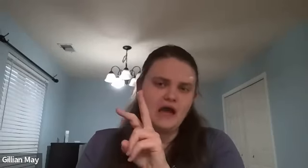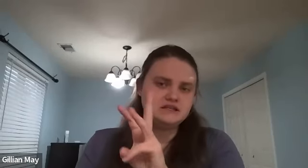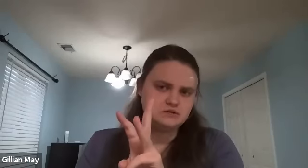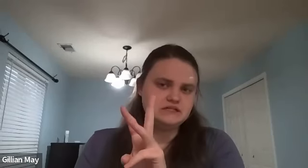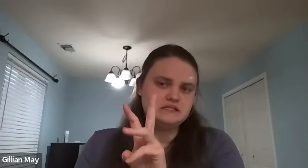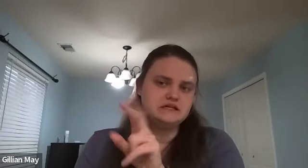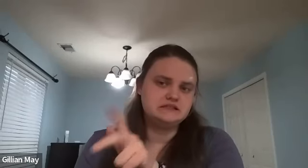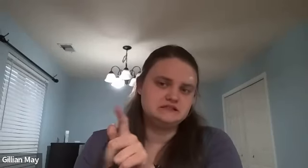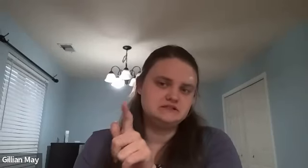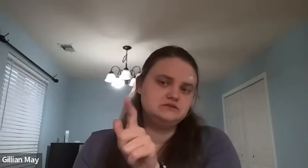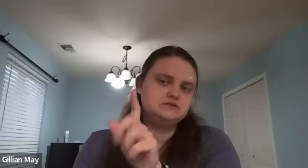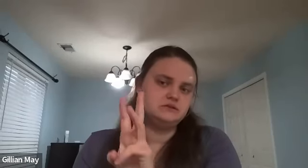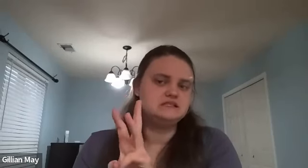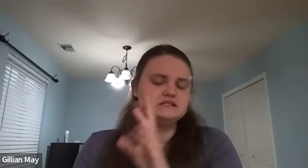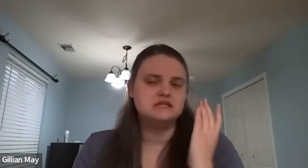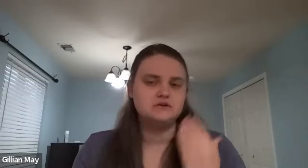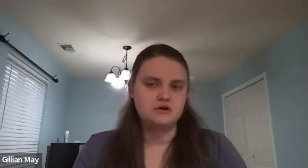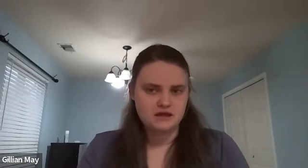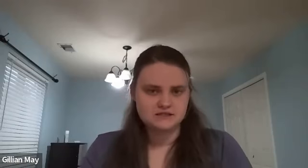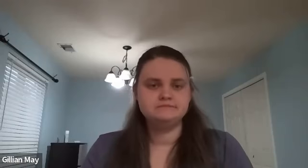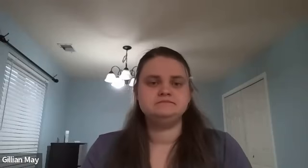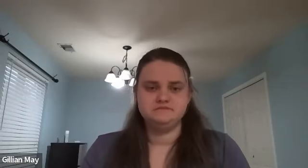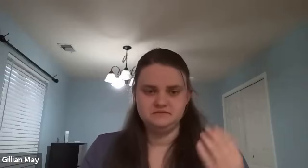that's 26, 26. They'll know that.